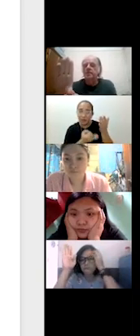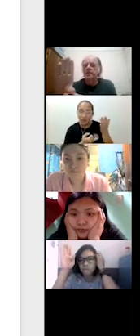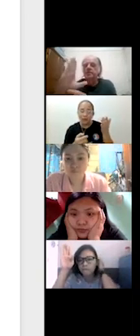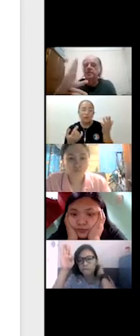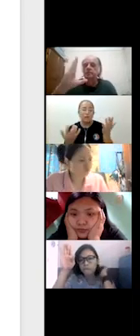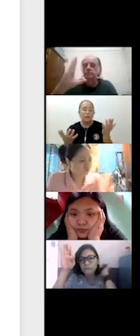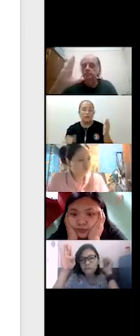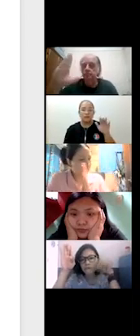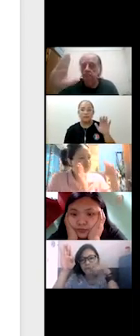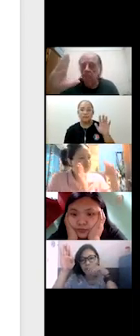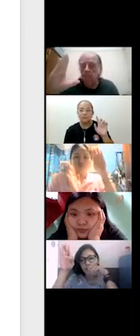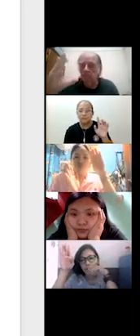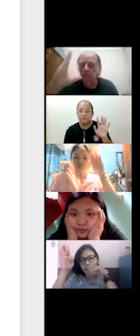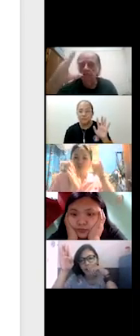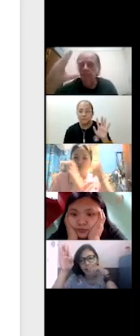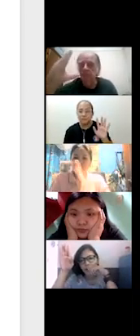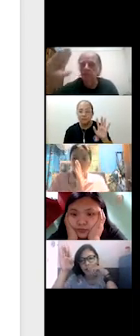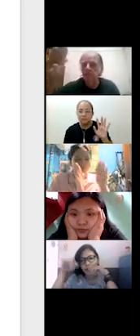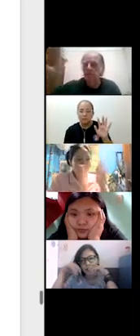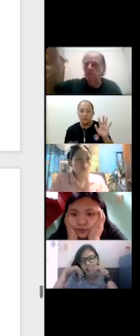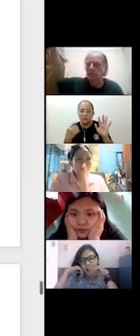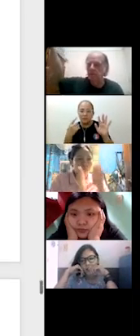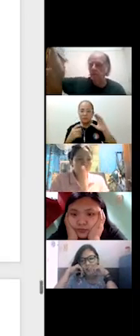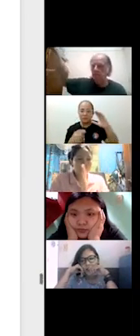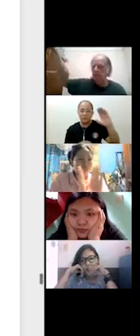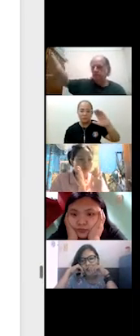was this handshake. I know you can.